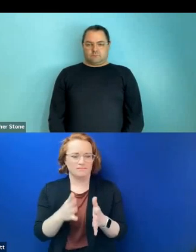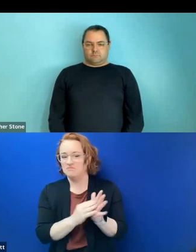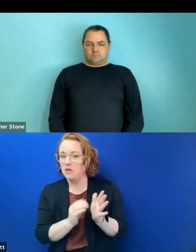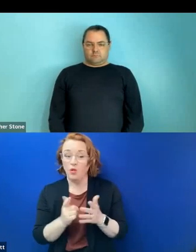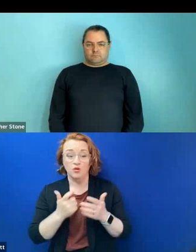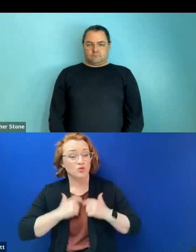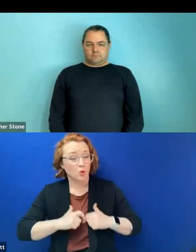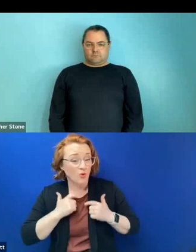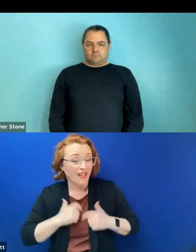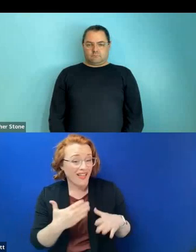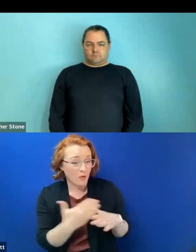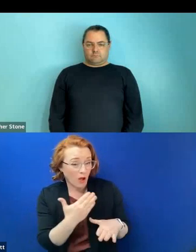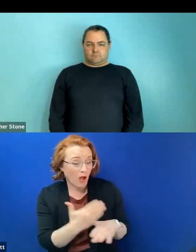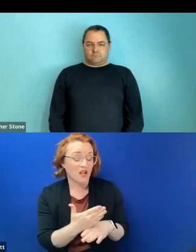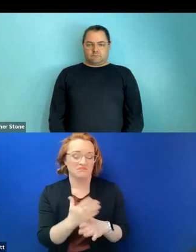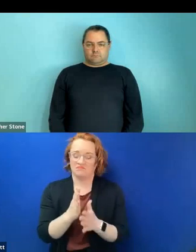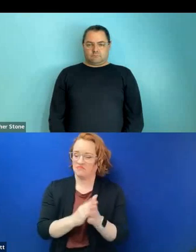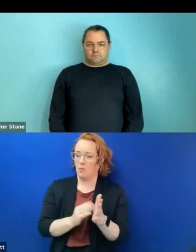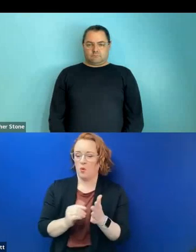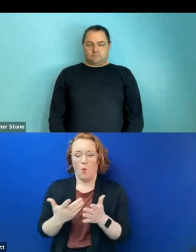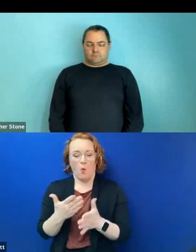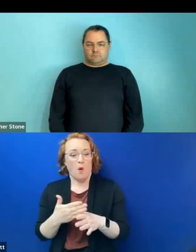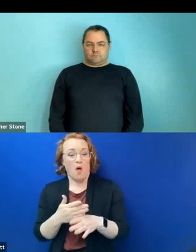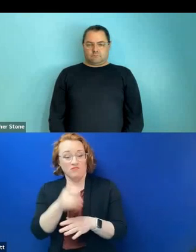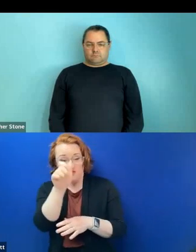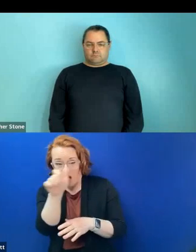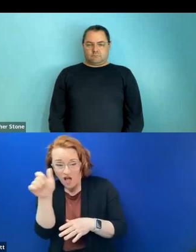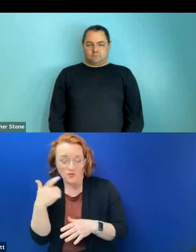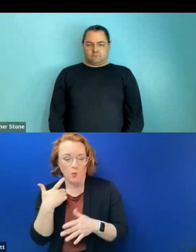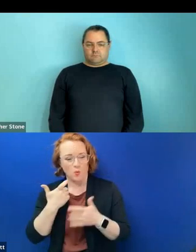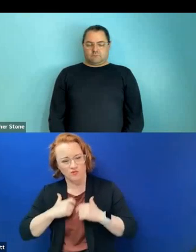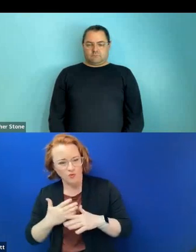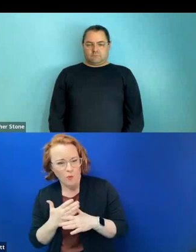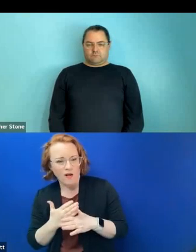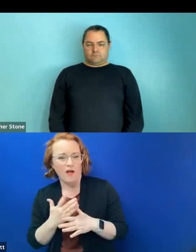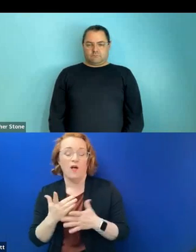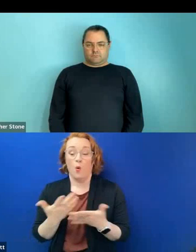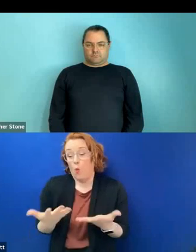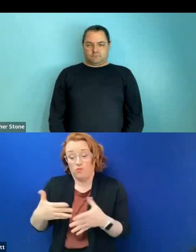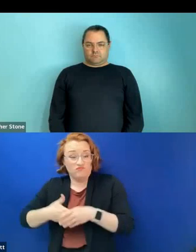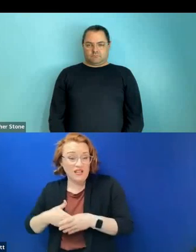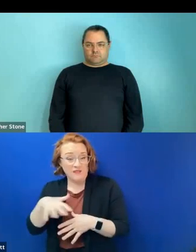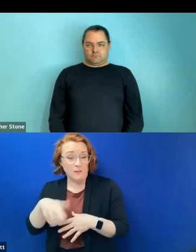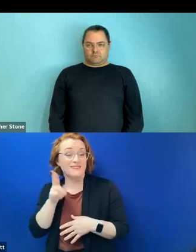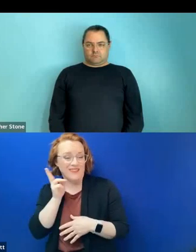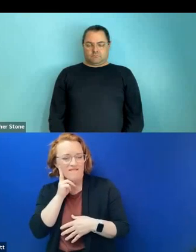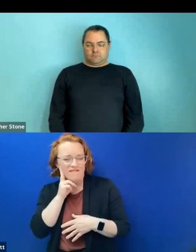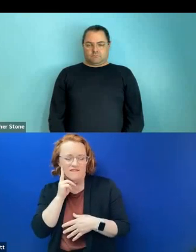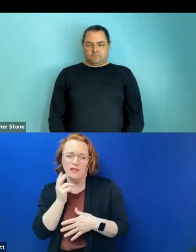have people who were previously nurses or social workers, people who have deaf friends, deaf family